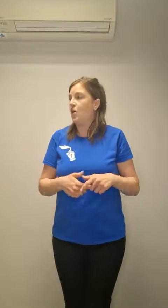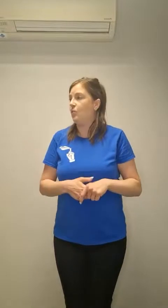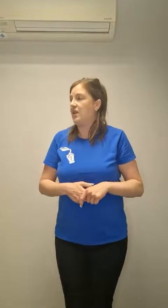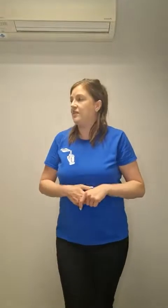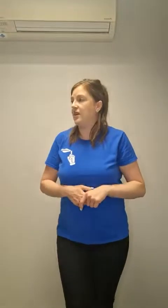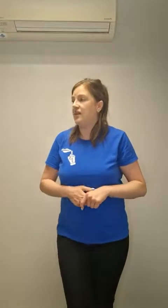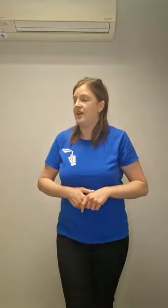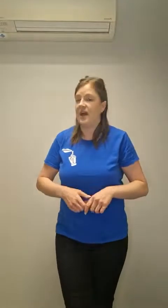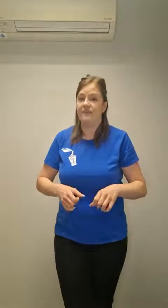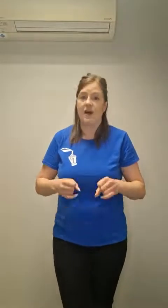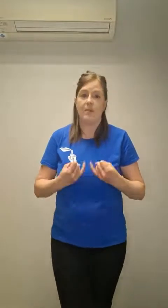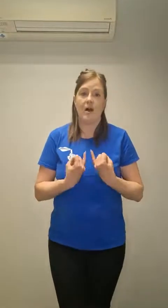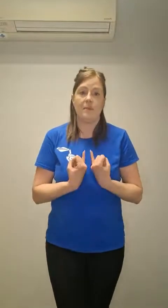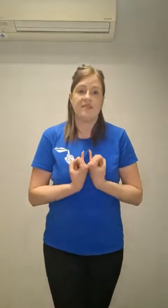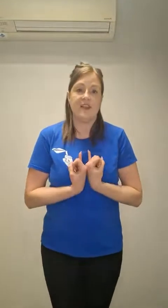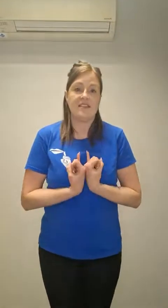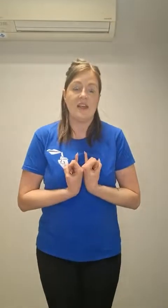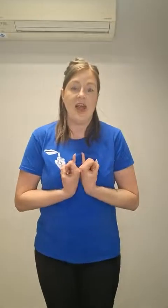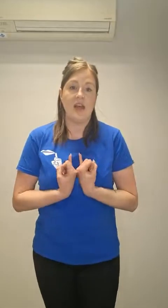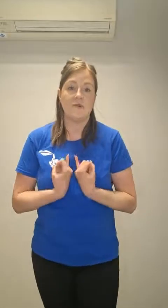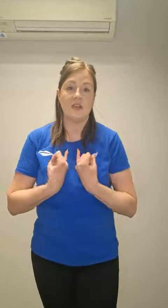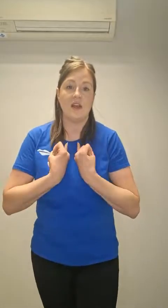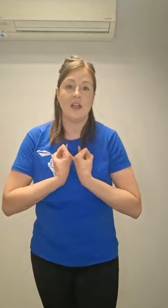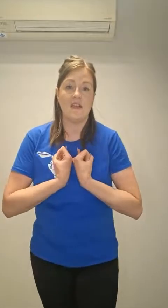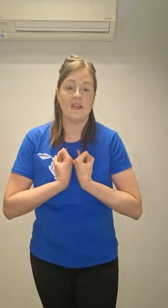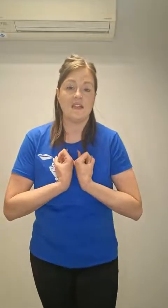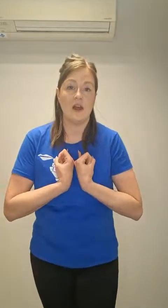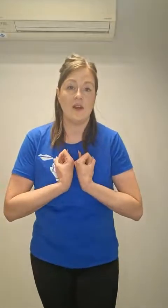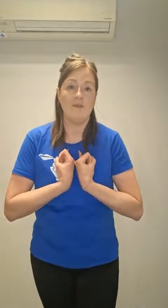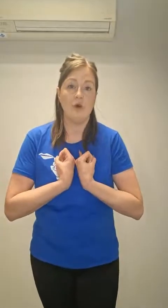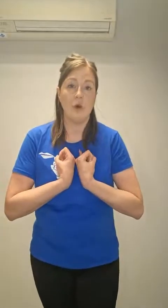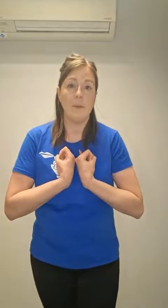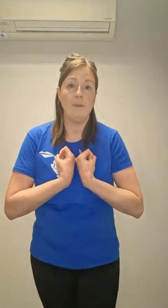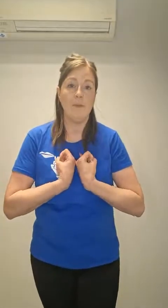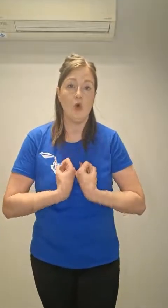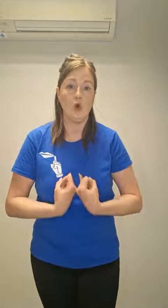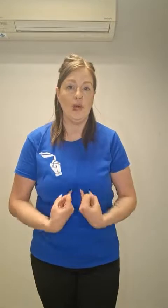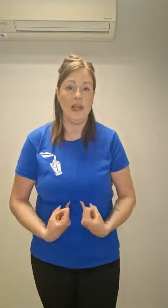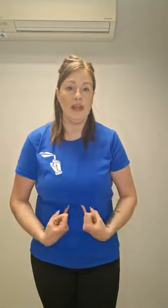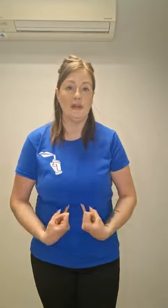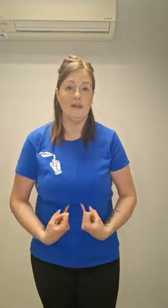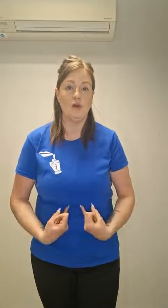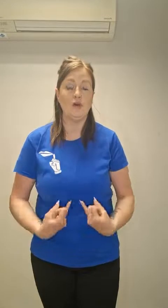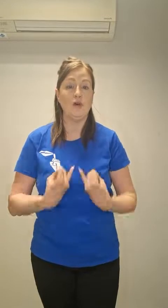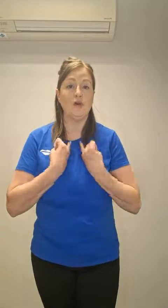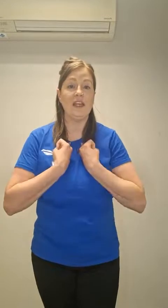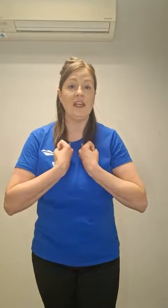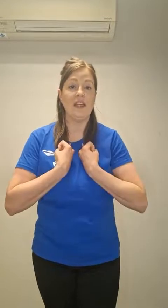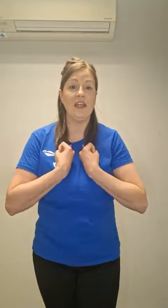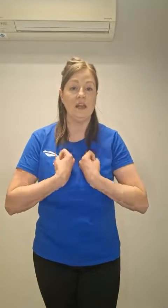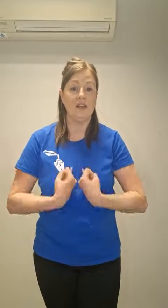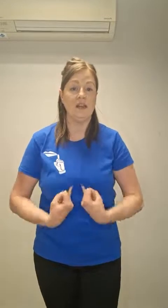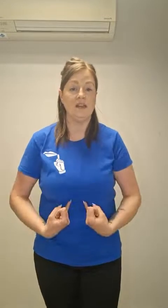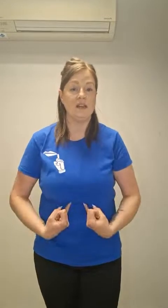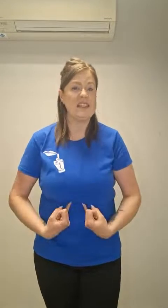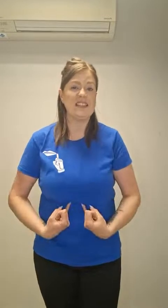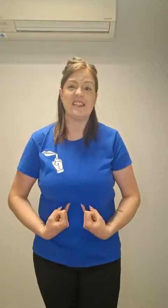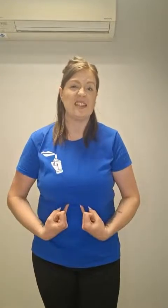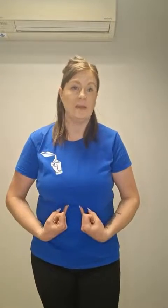We then can have our palms facing out, like in the sign for poorly or ill. It's the same